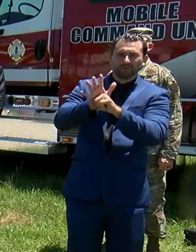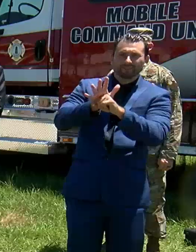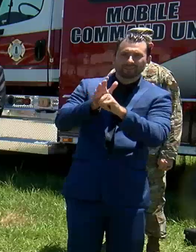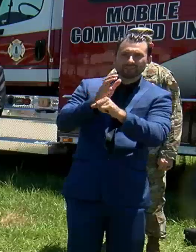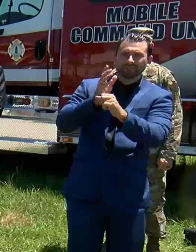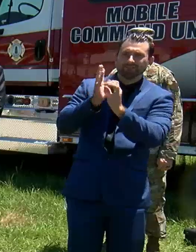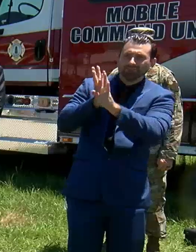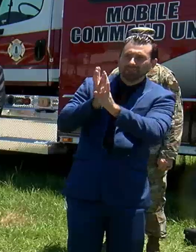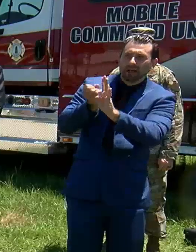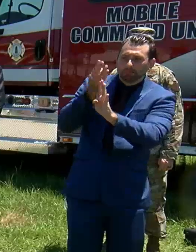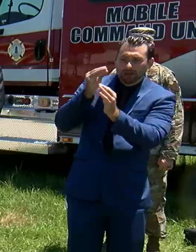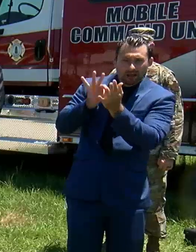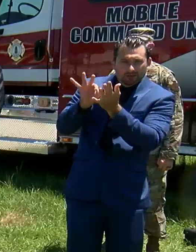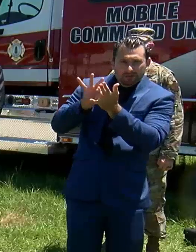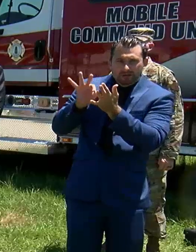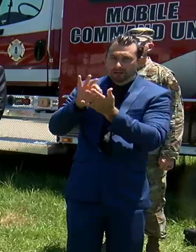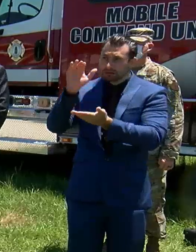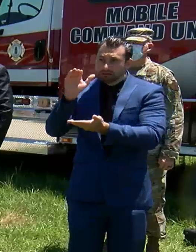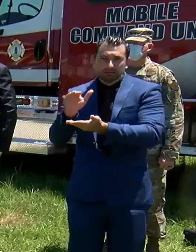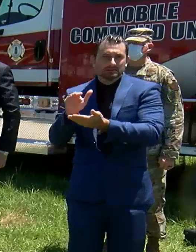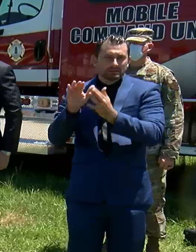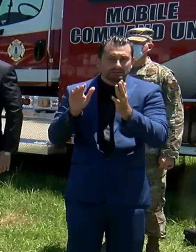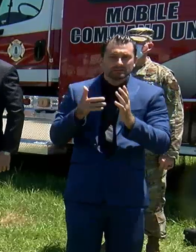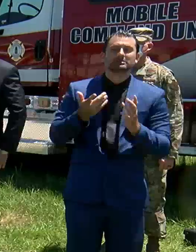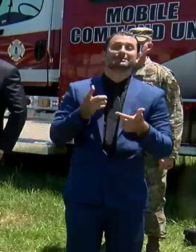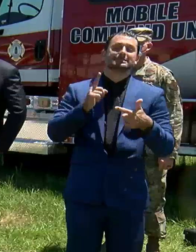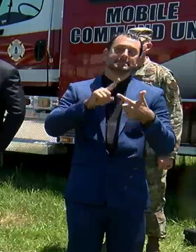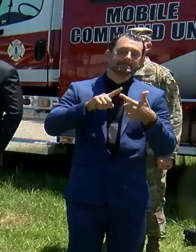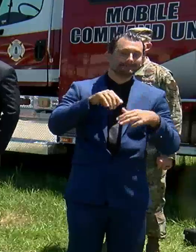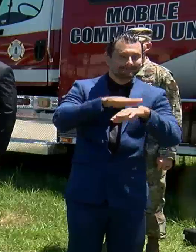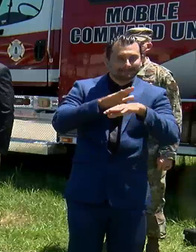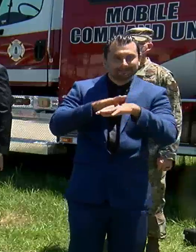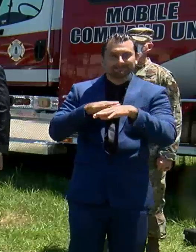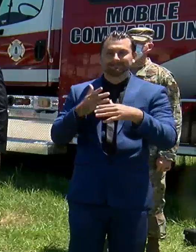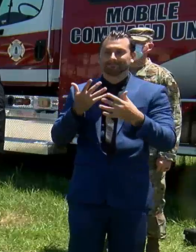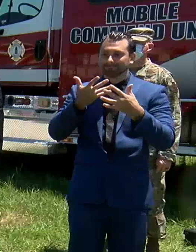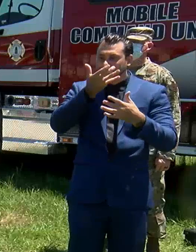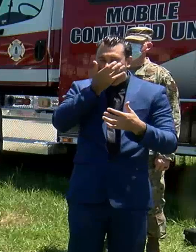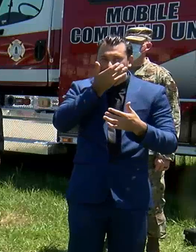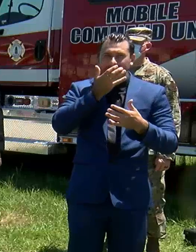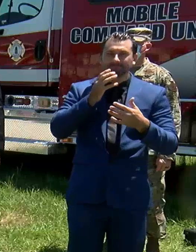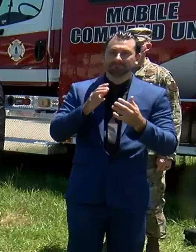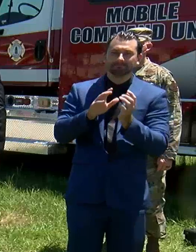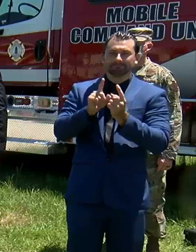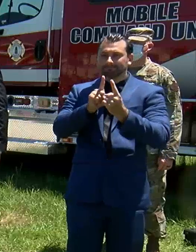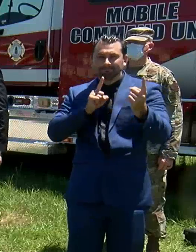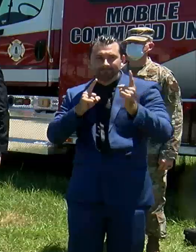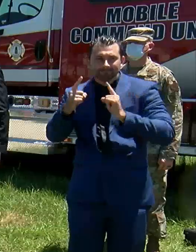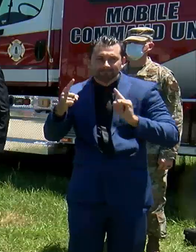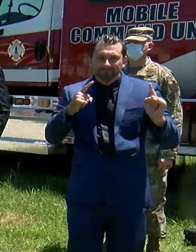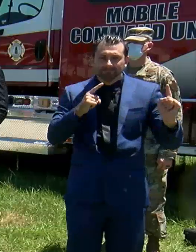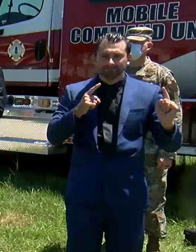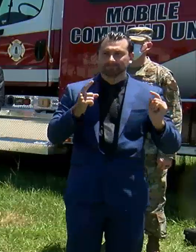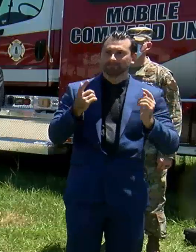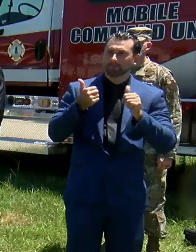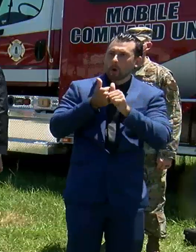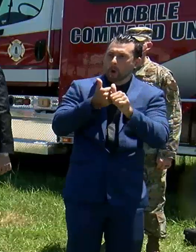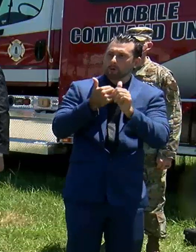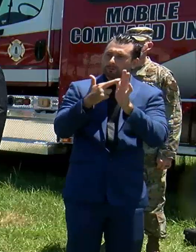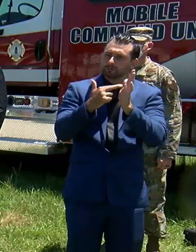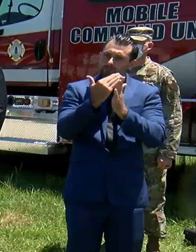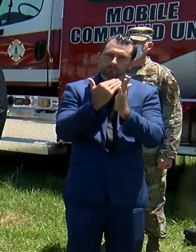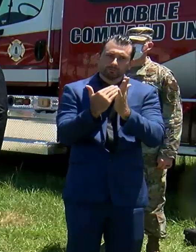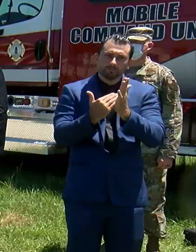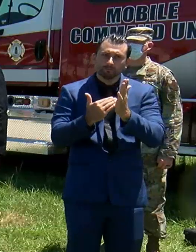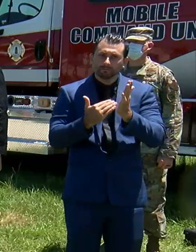this whole time. We have PPE, we have all this stuff going in a good direction. So let's just keep doing it. We're going to have more opportunities to get